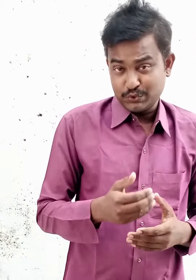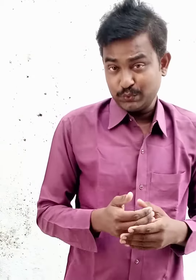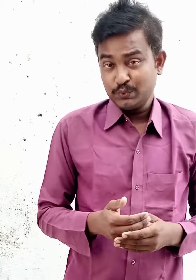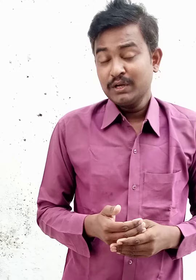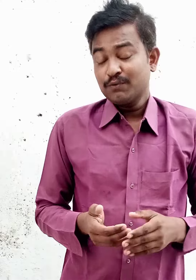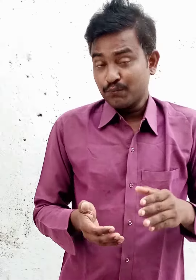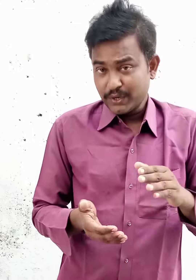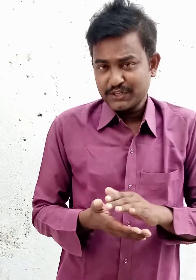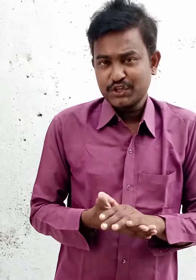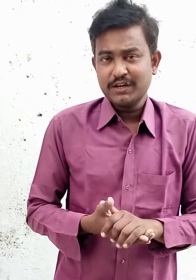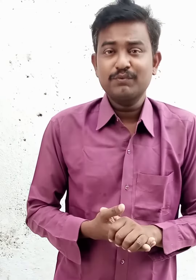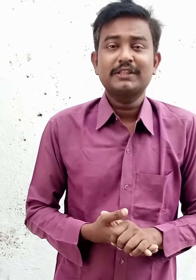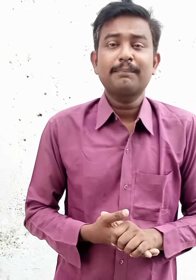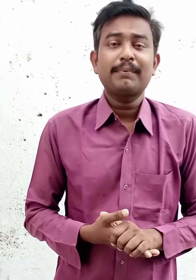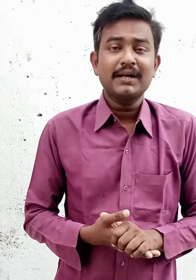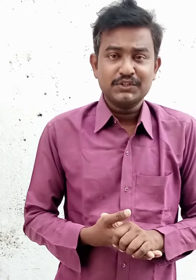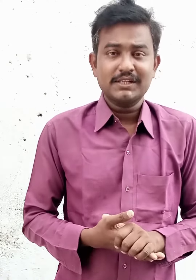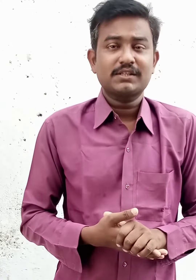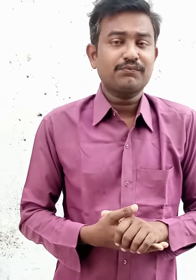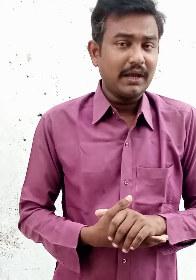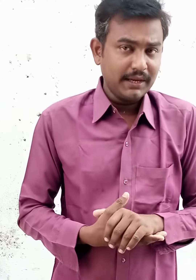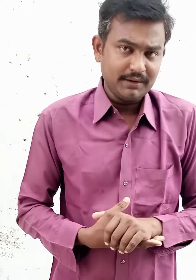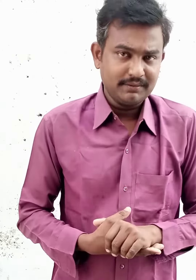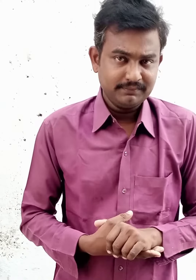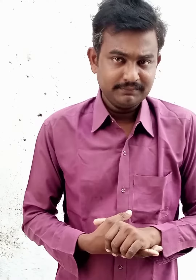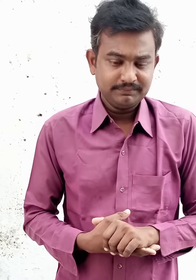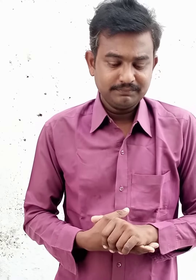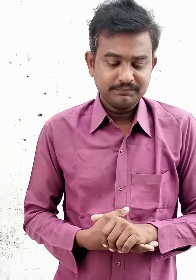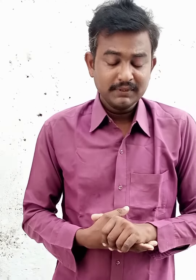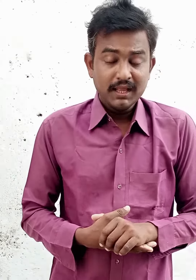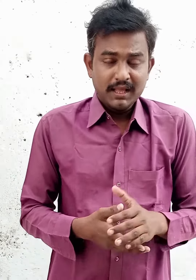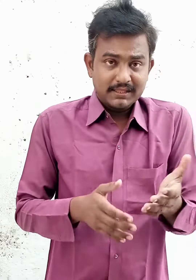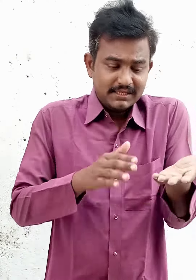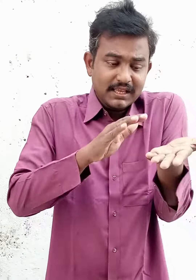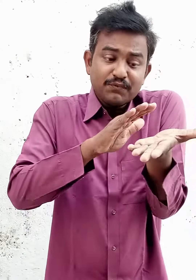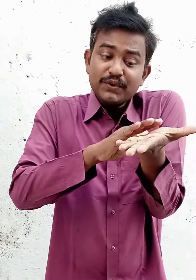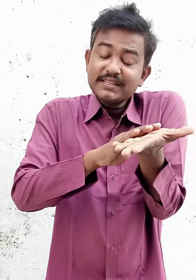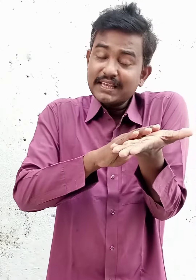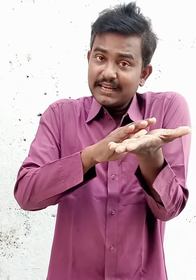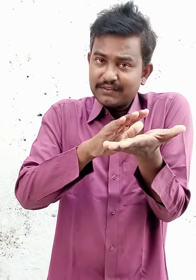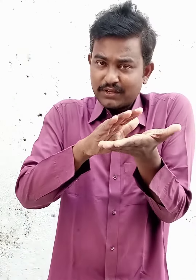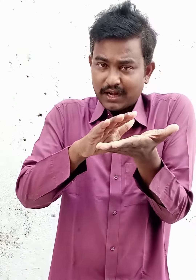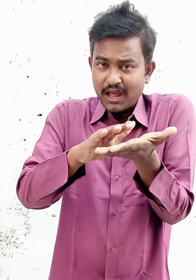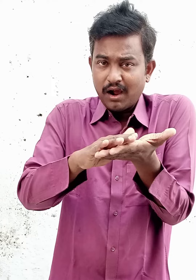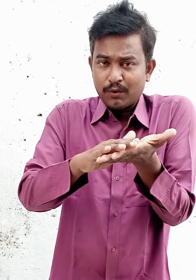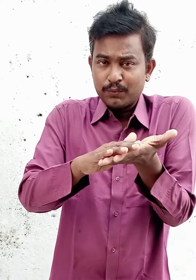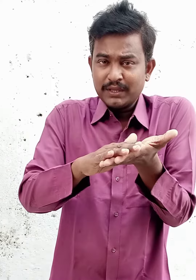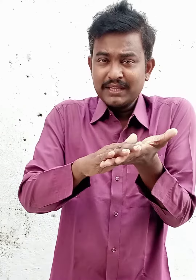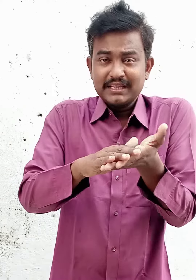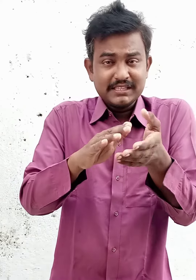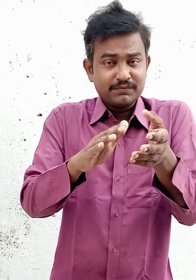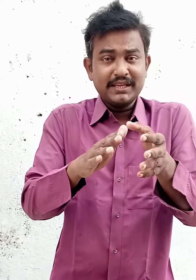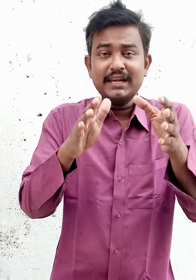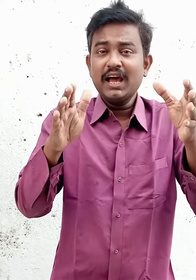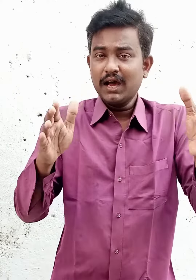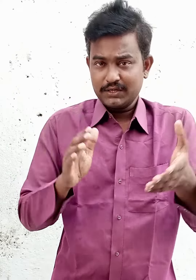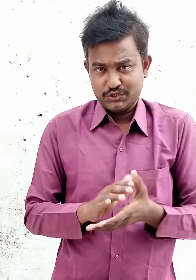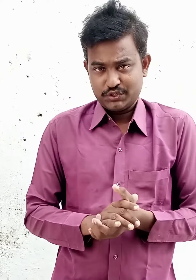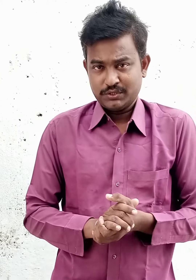to friction with the particles of air. The surface area of the cloud is very large.